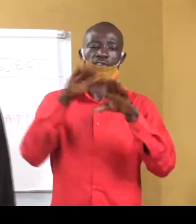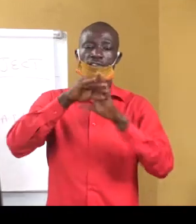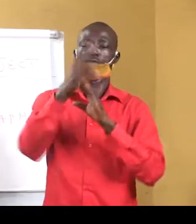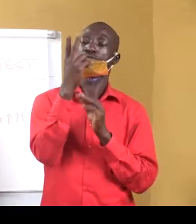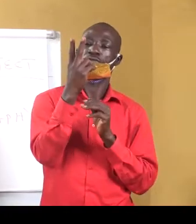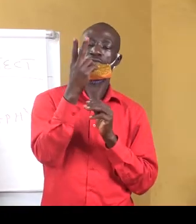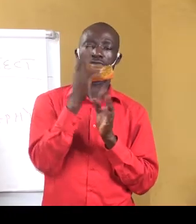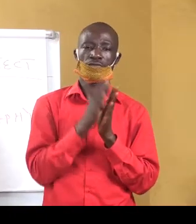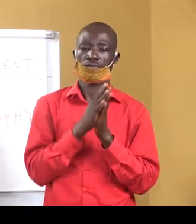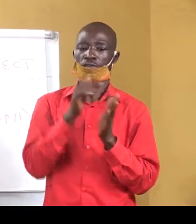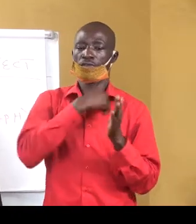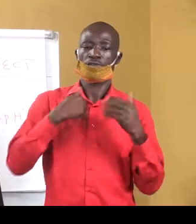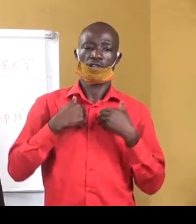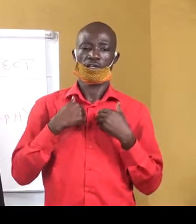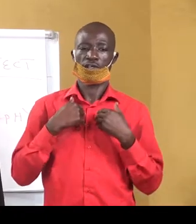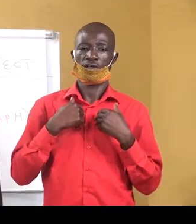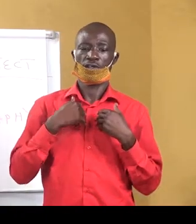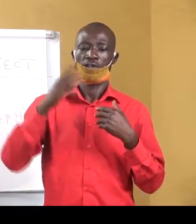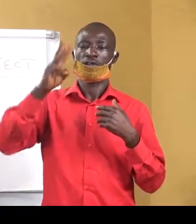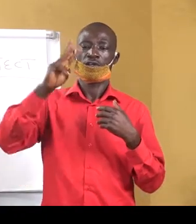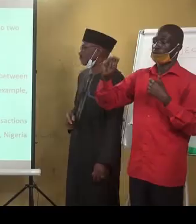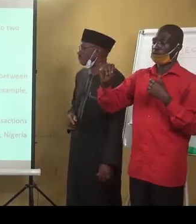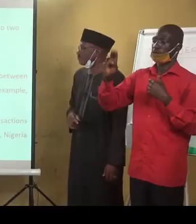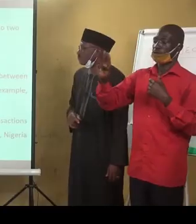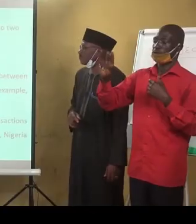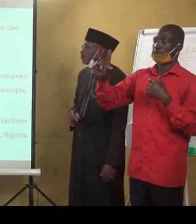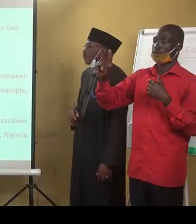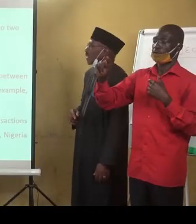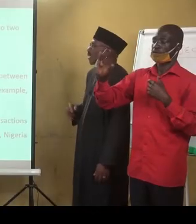two. We have multilateral trade